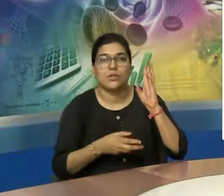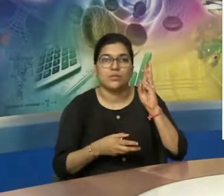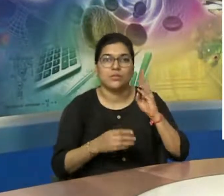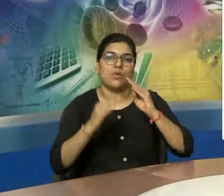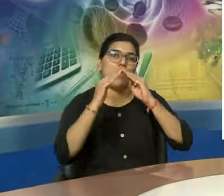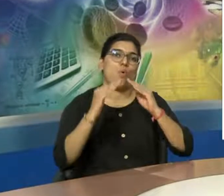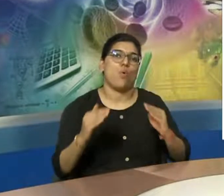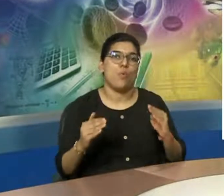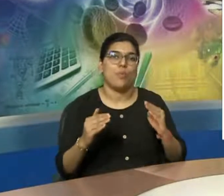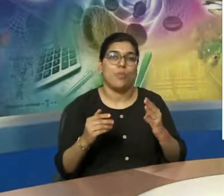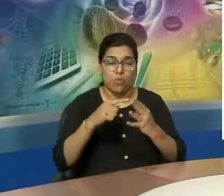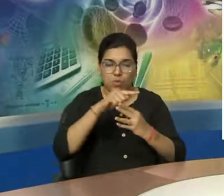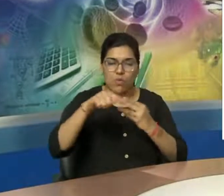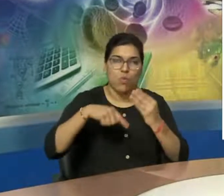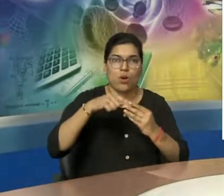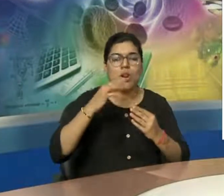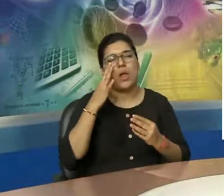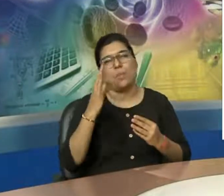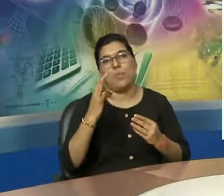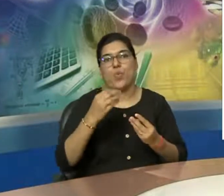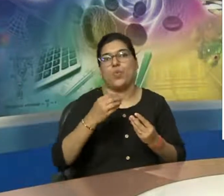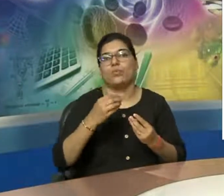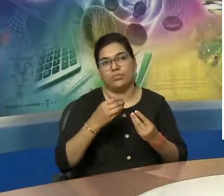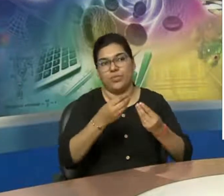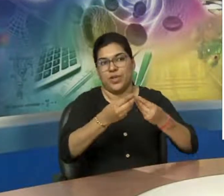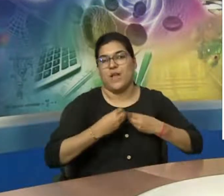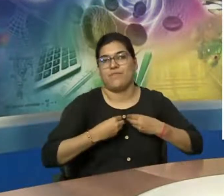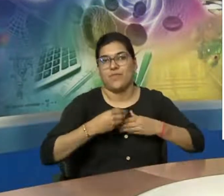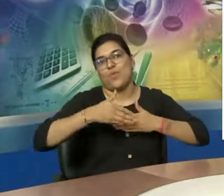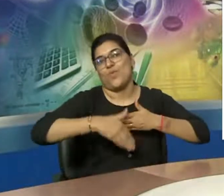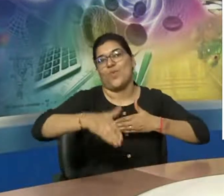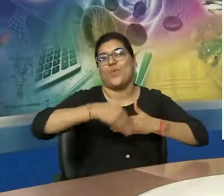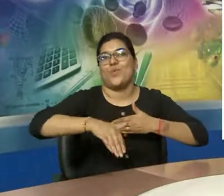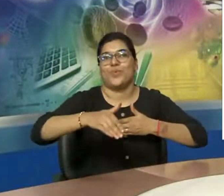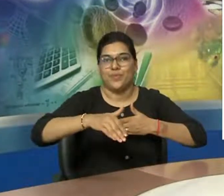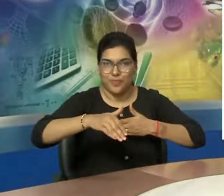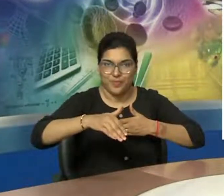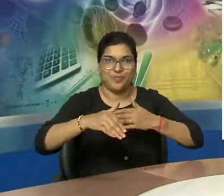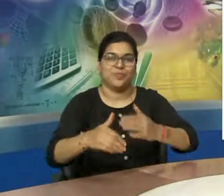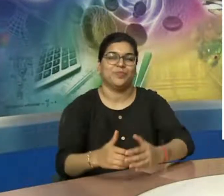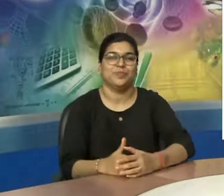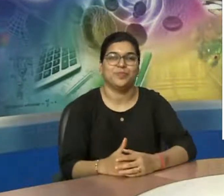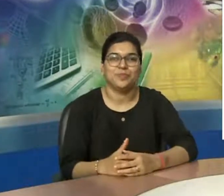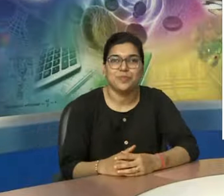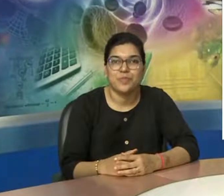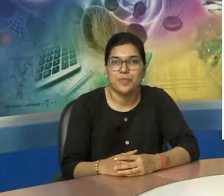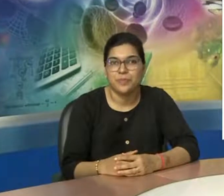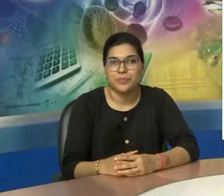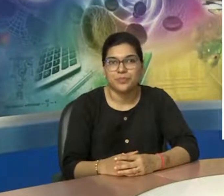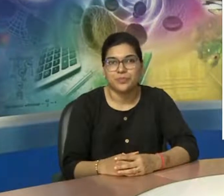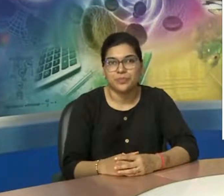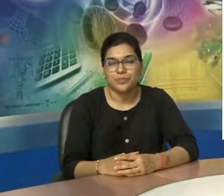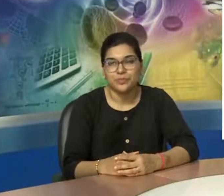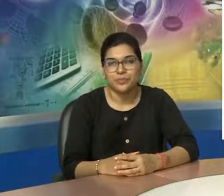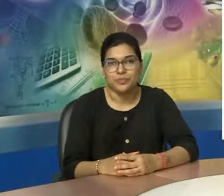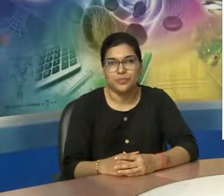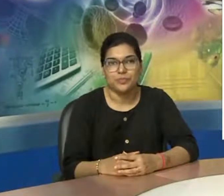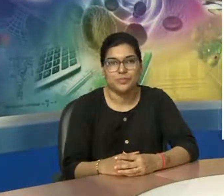and fourth is shelter. So all these four factors are important.